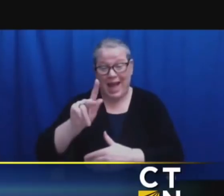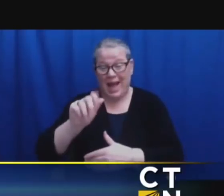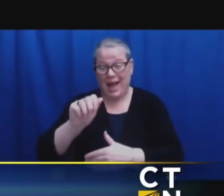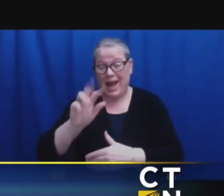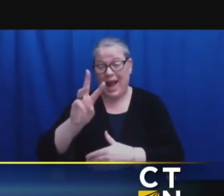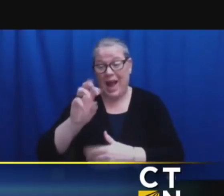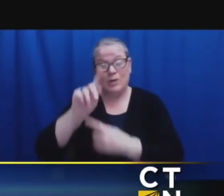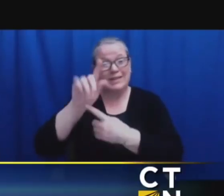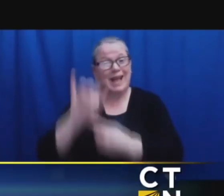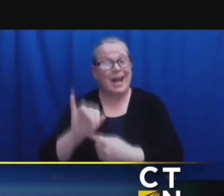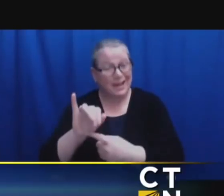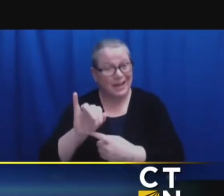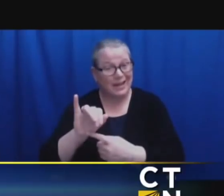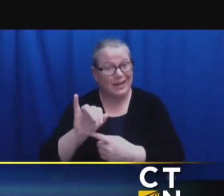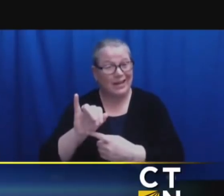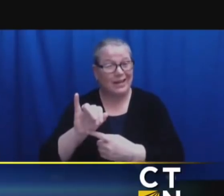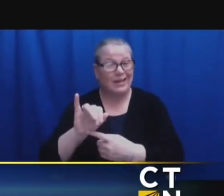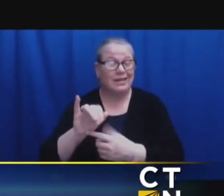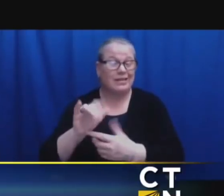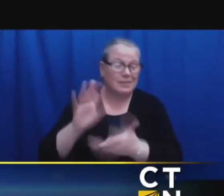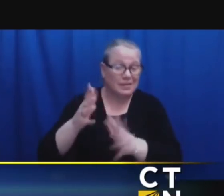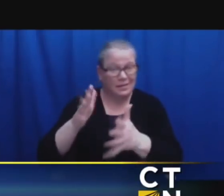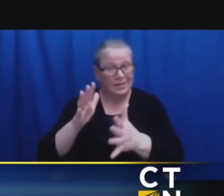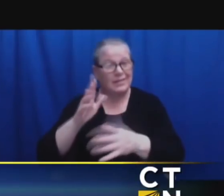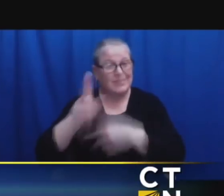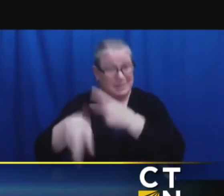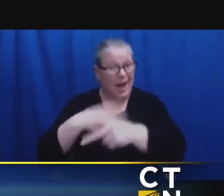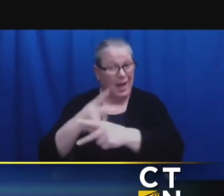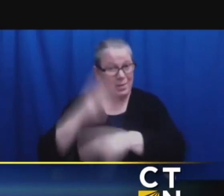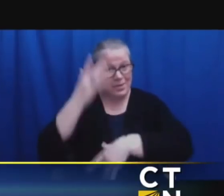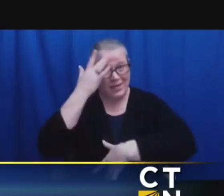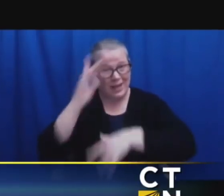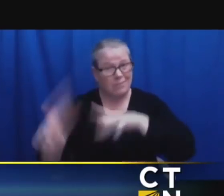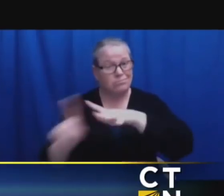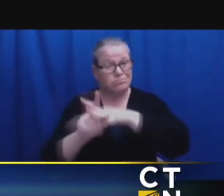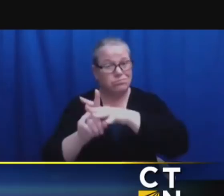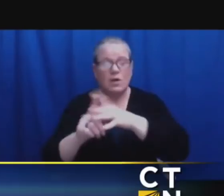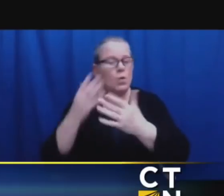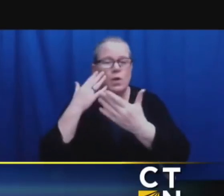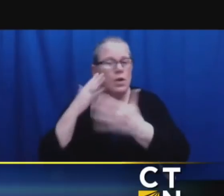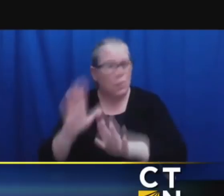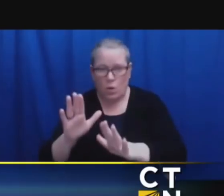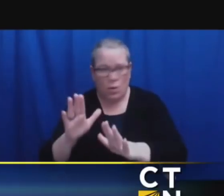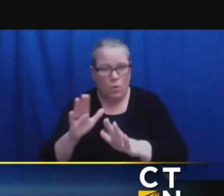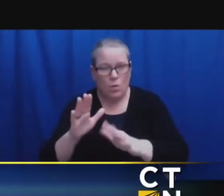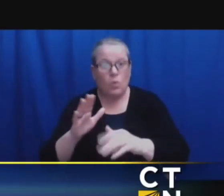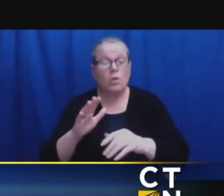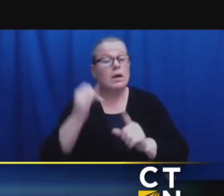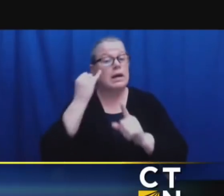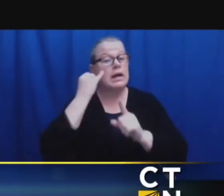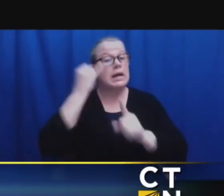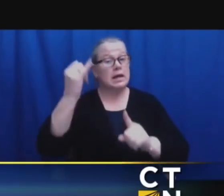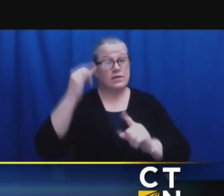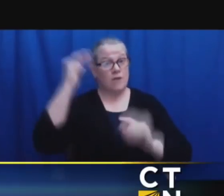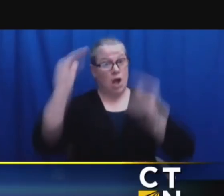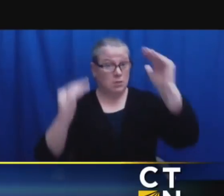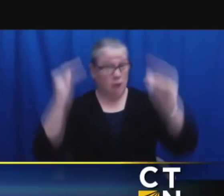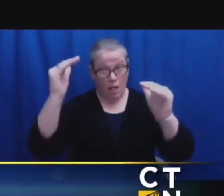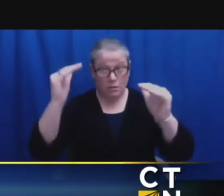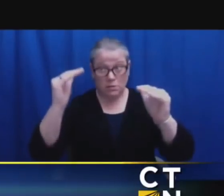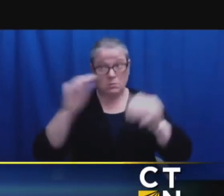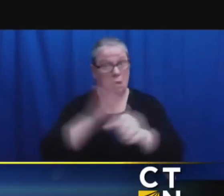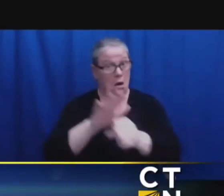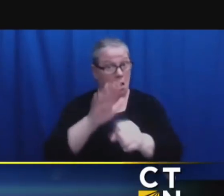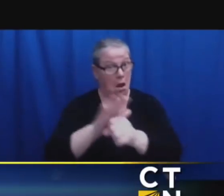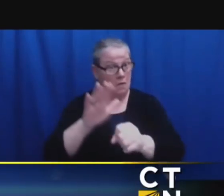Kawasaki-like manifestation of the disease. I think if enough of the adults get immunized and hopefully